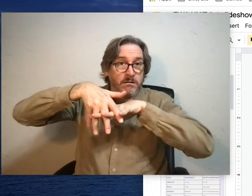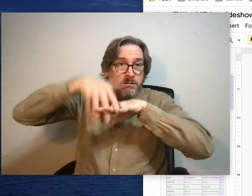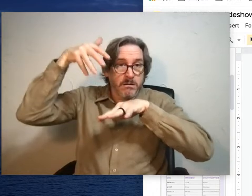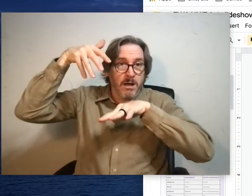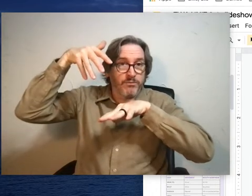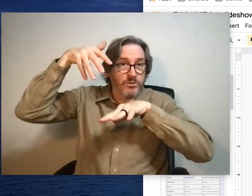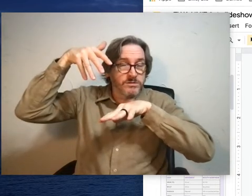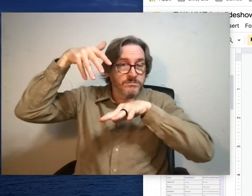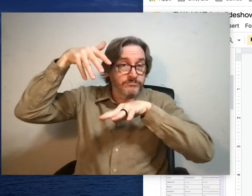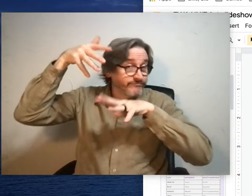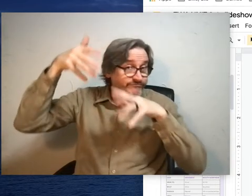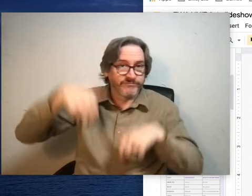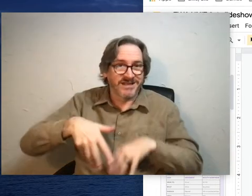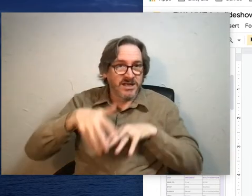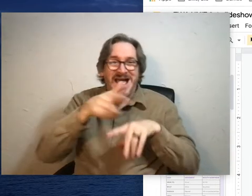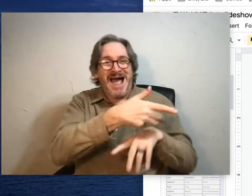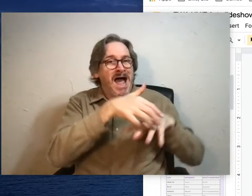can uproot.